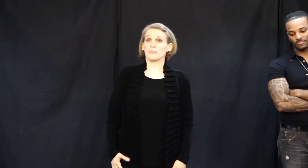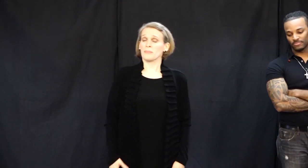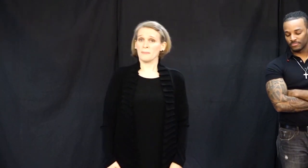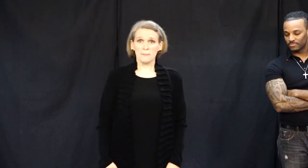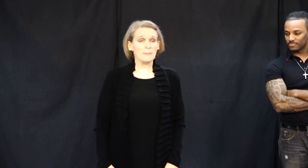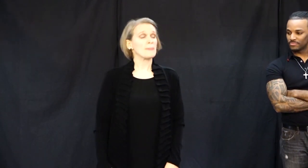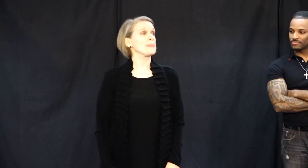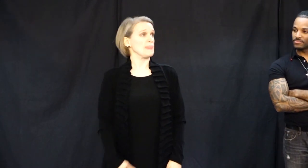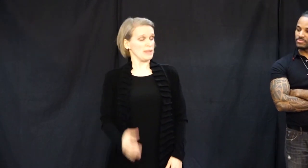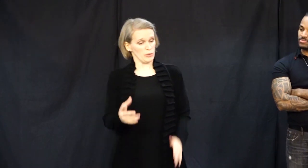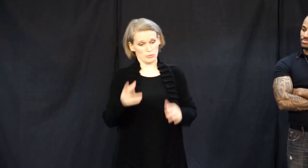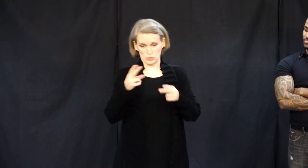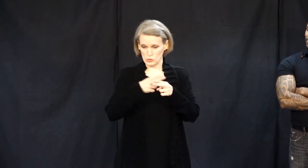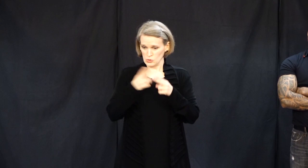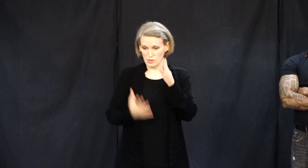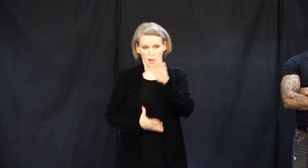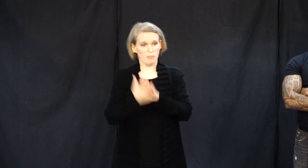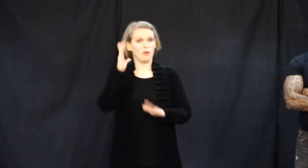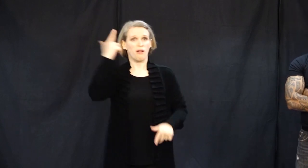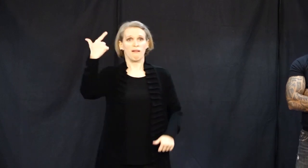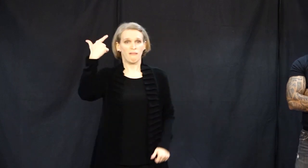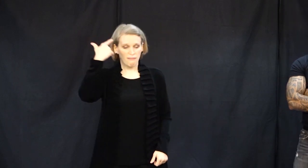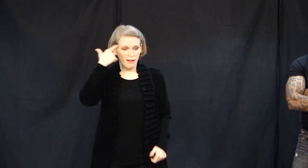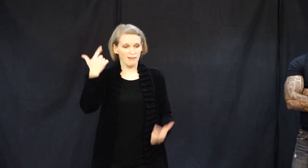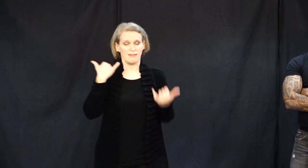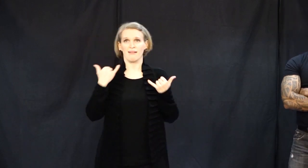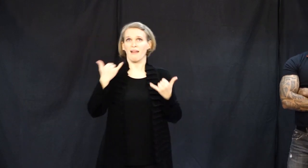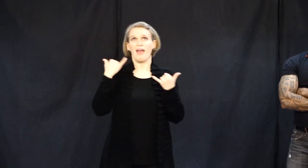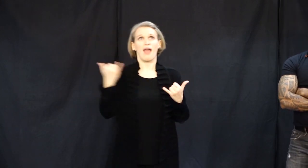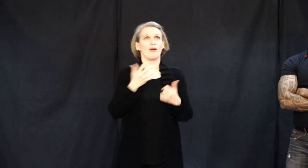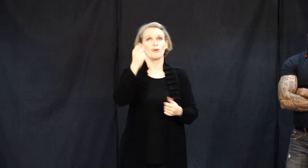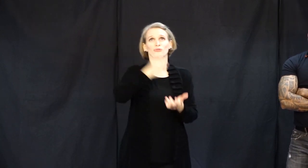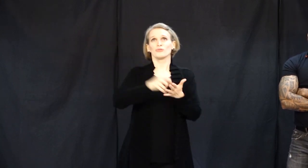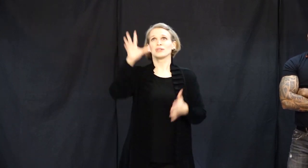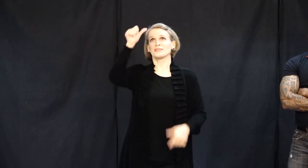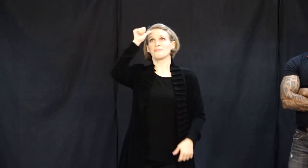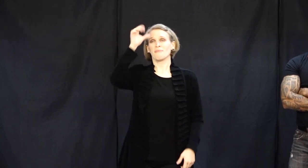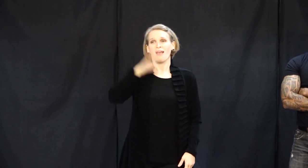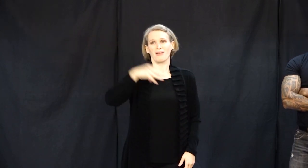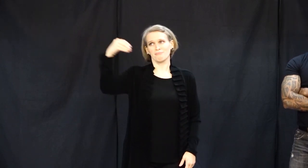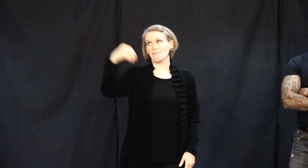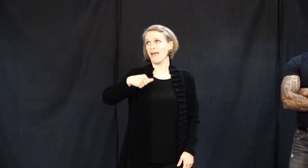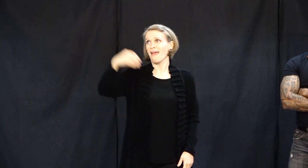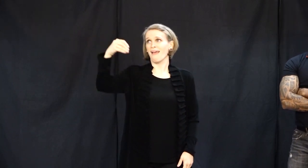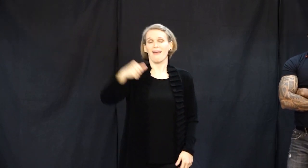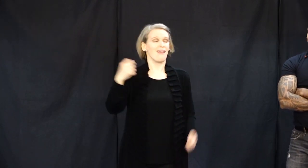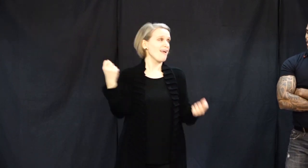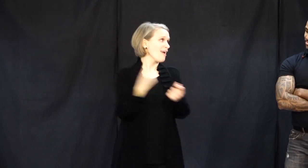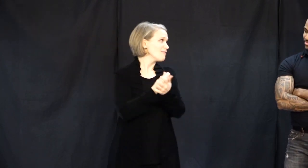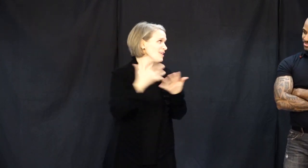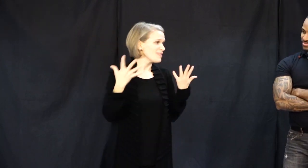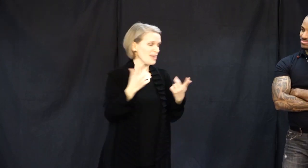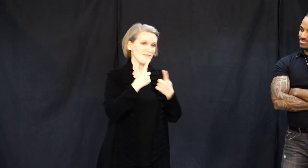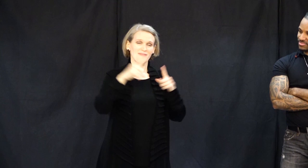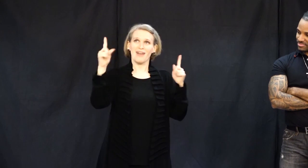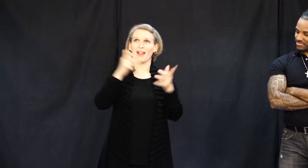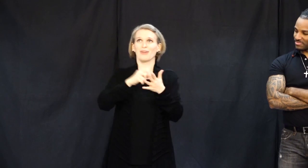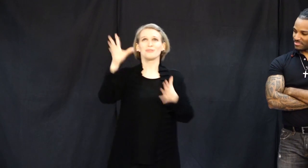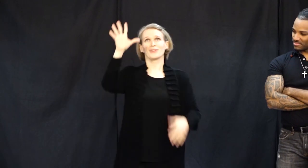I am sailing off to London. I am accompanied by someone who always pays. I have found a wealthy husband who will keep